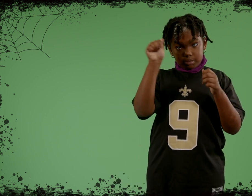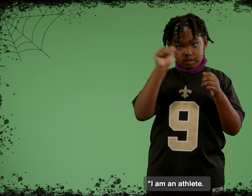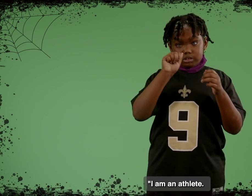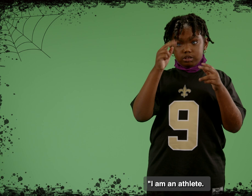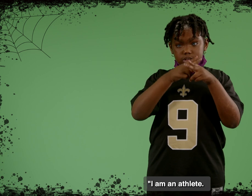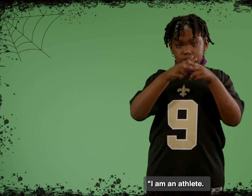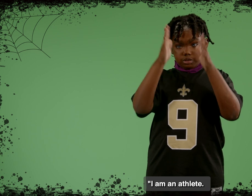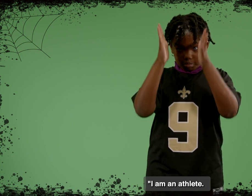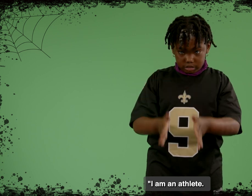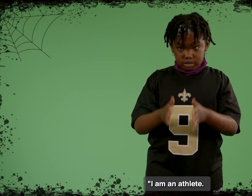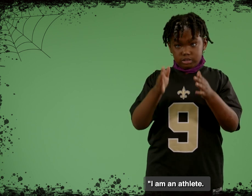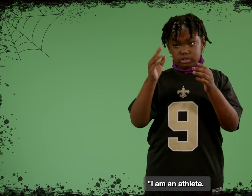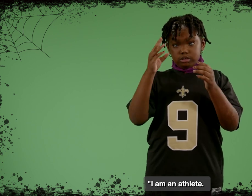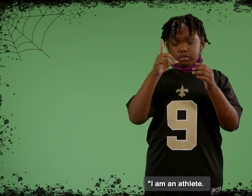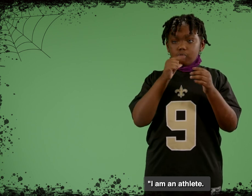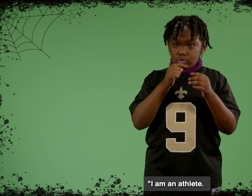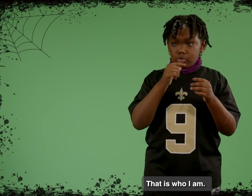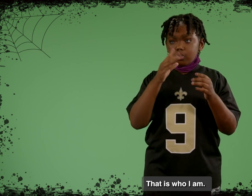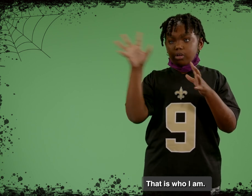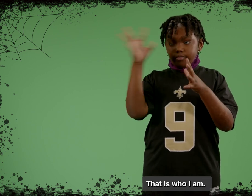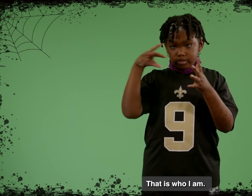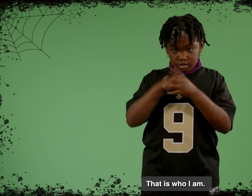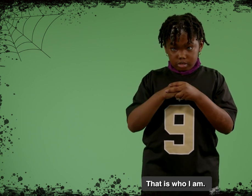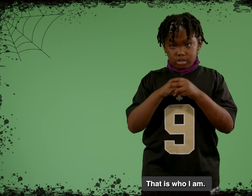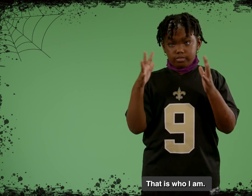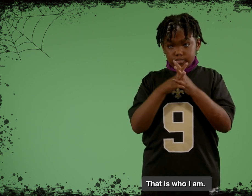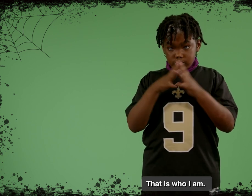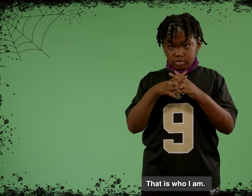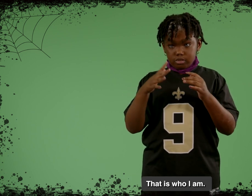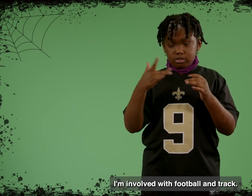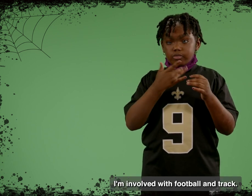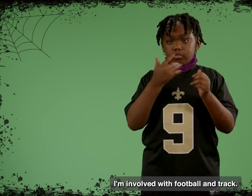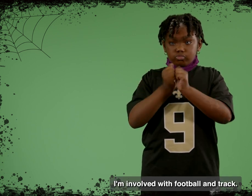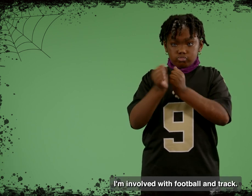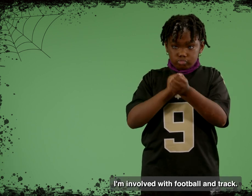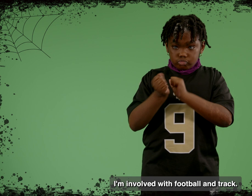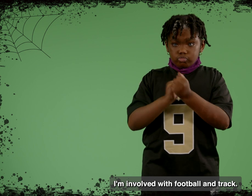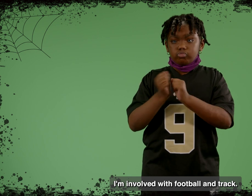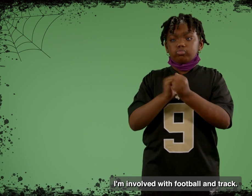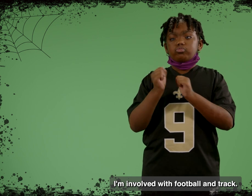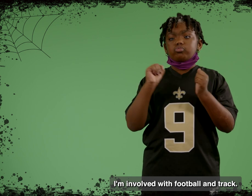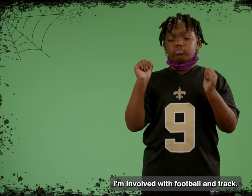I am an athlete. That is who I am. I'm involved with football and